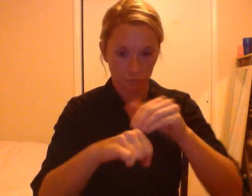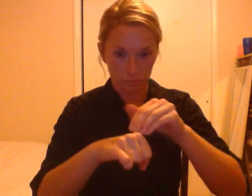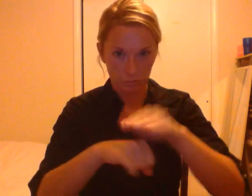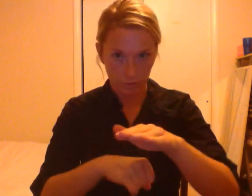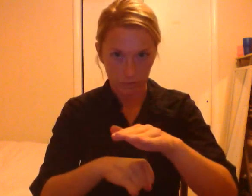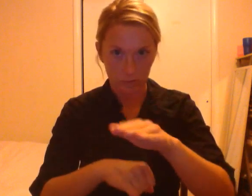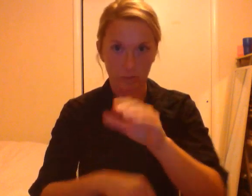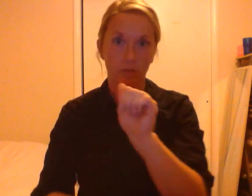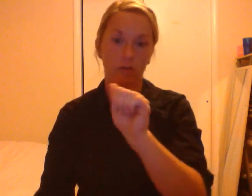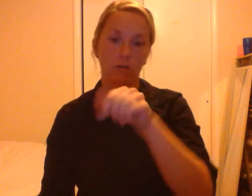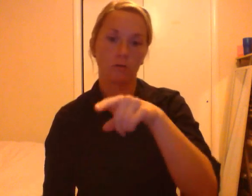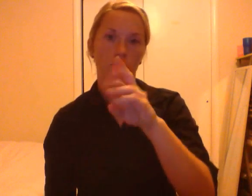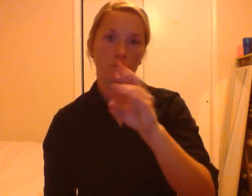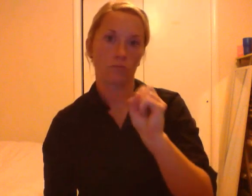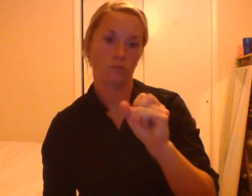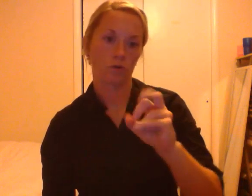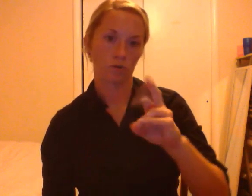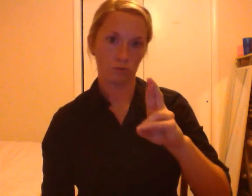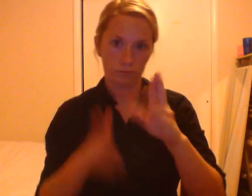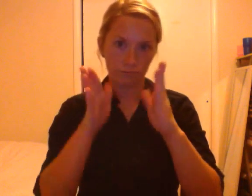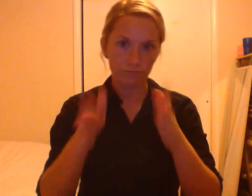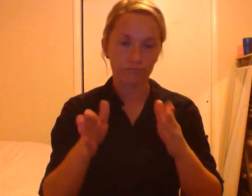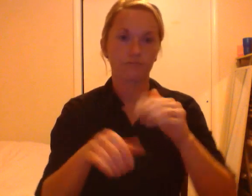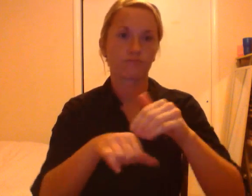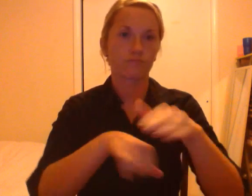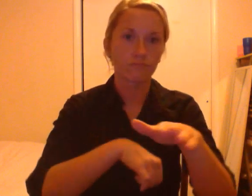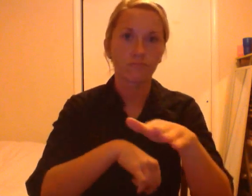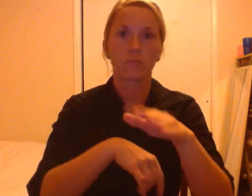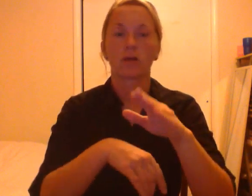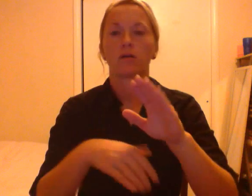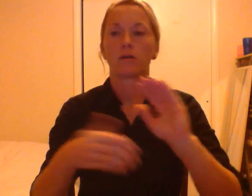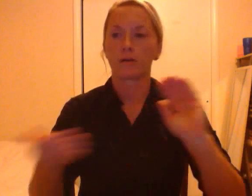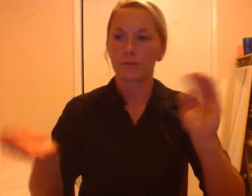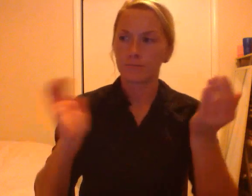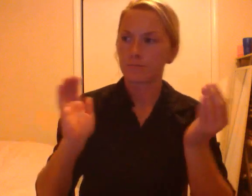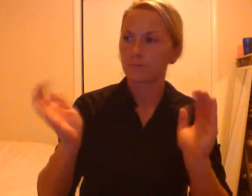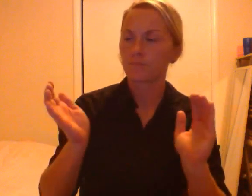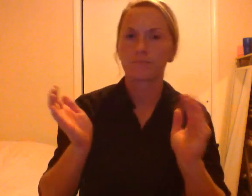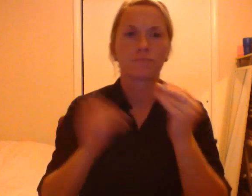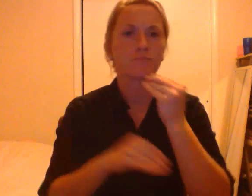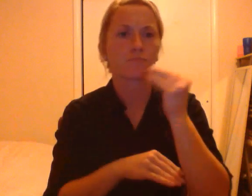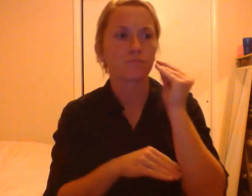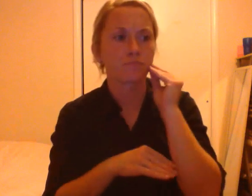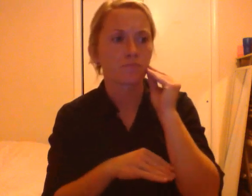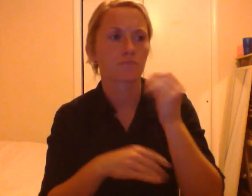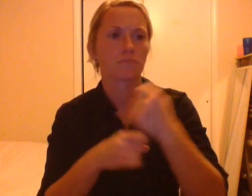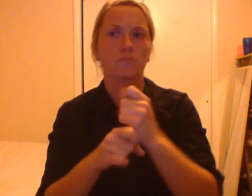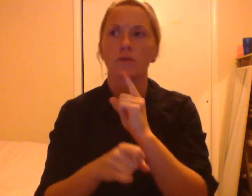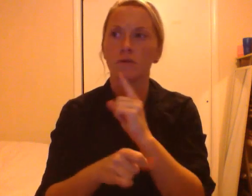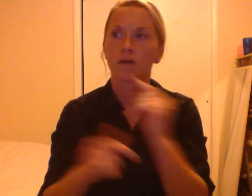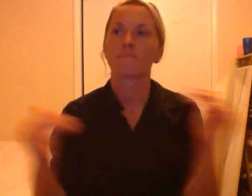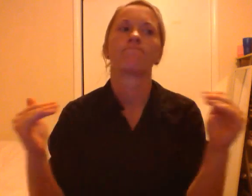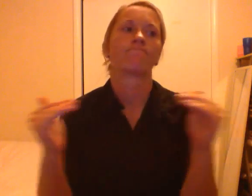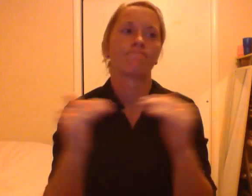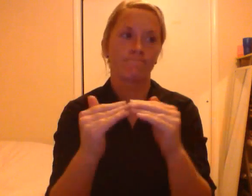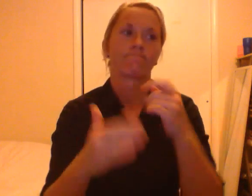at the property. They compare it to other homes in the community to make sure that you're getting a fair price for your home.